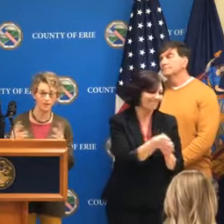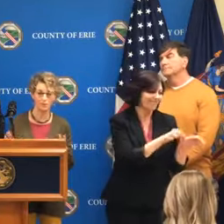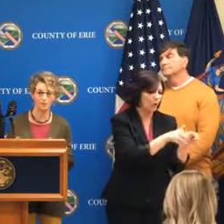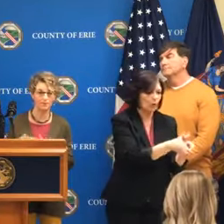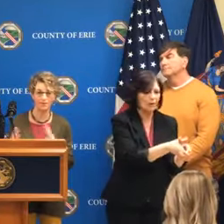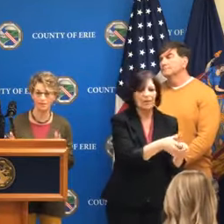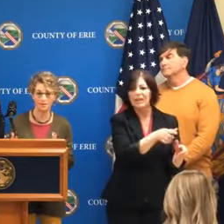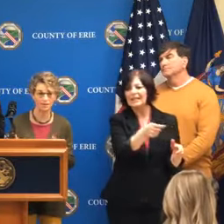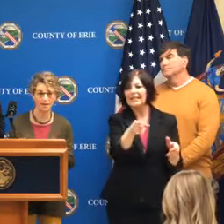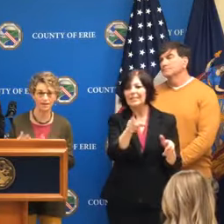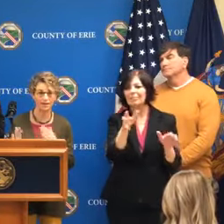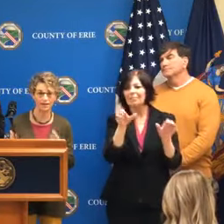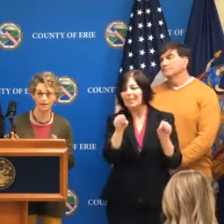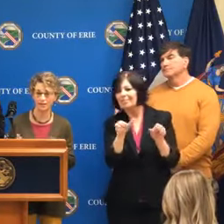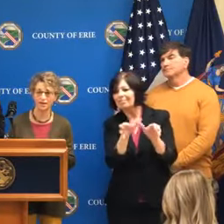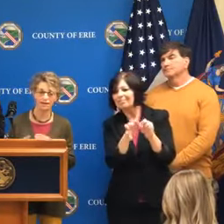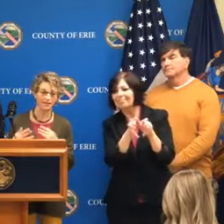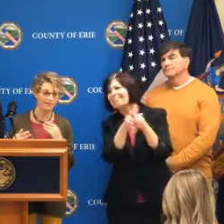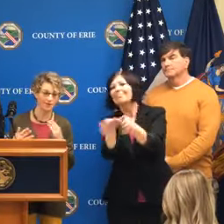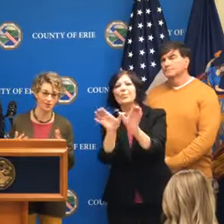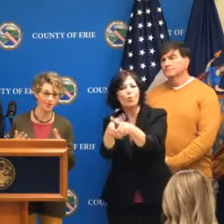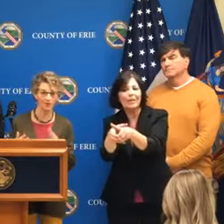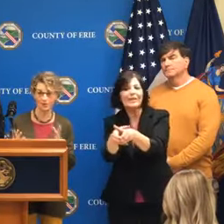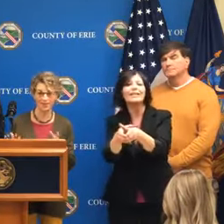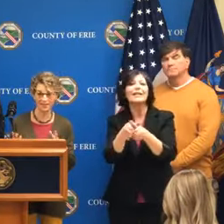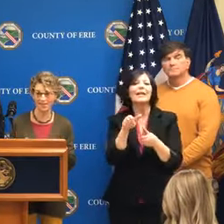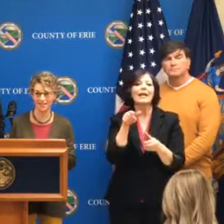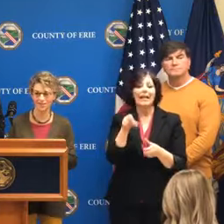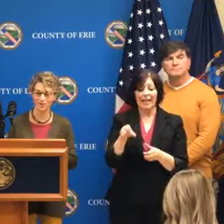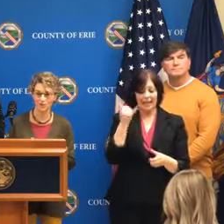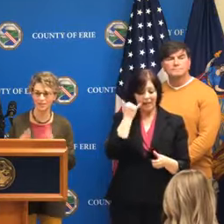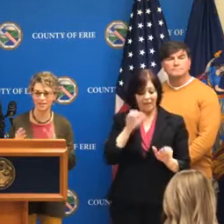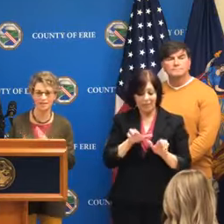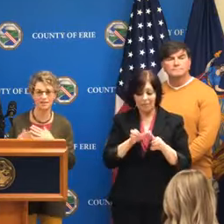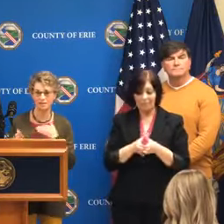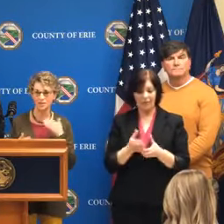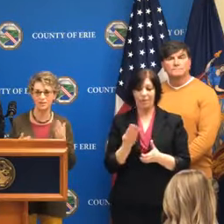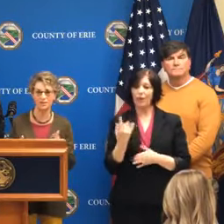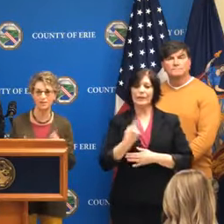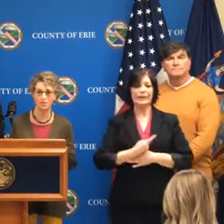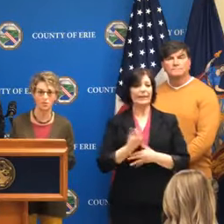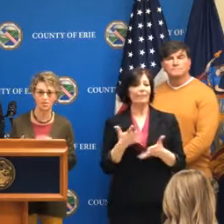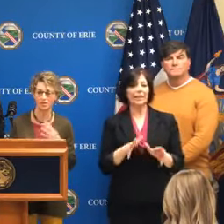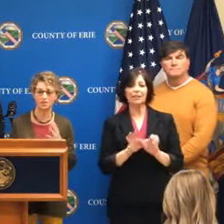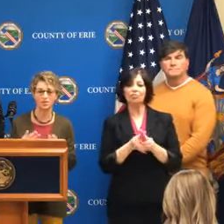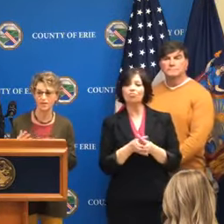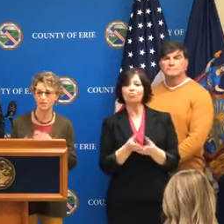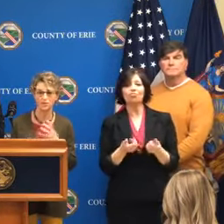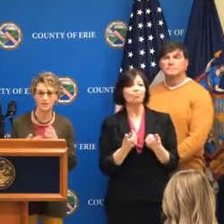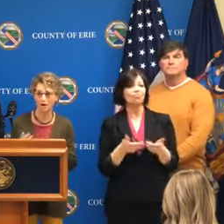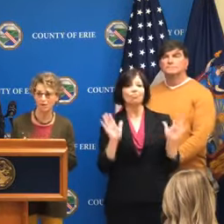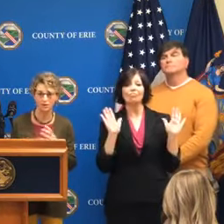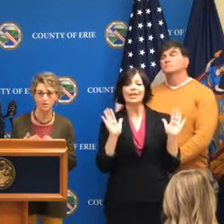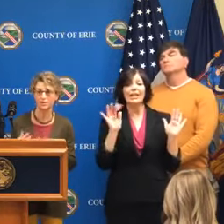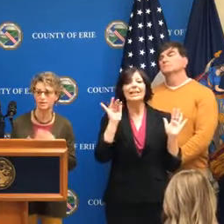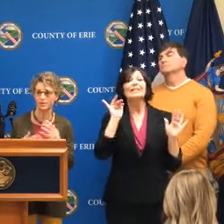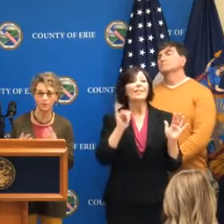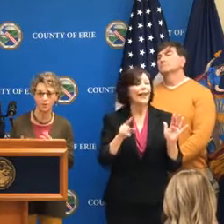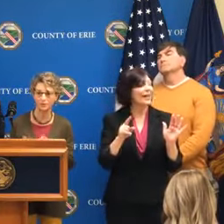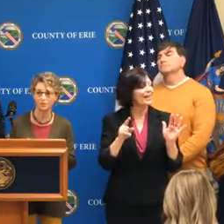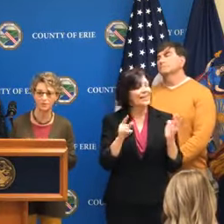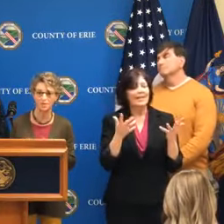some people have been asymptomatic and they've served their 14 days of quarantine, they'll be released from quarantine. So that's a revolving door.